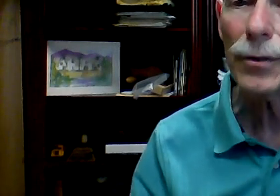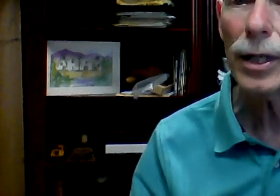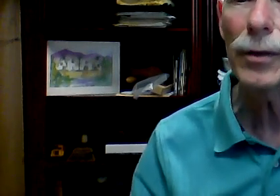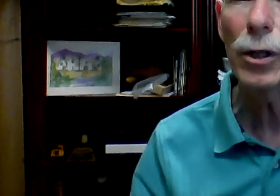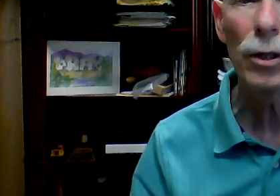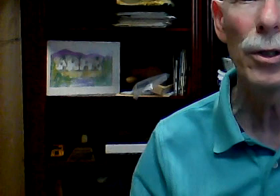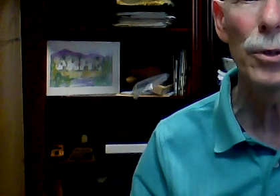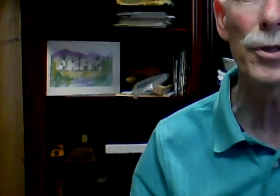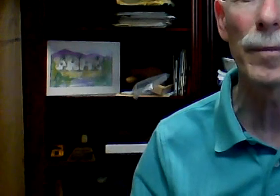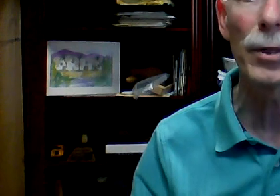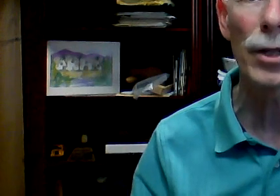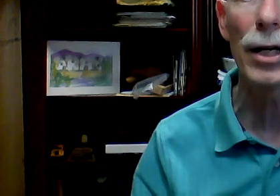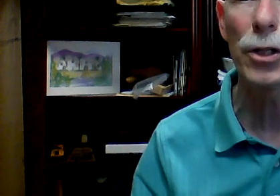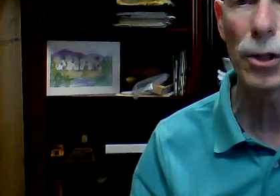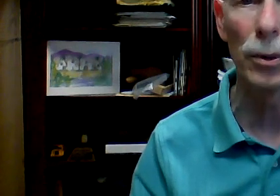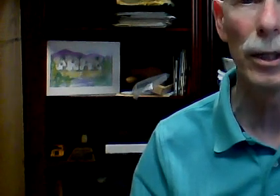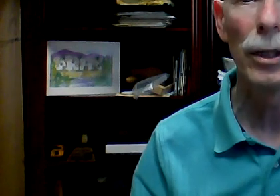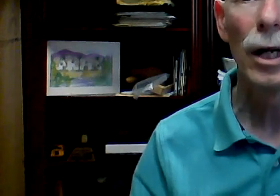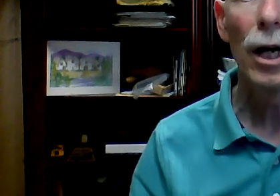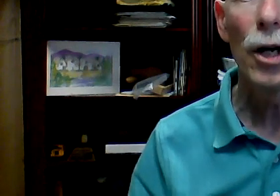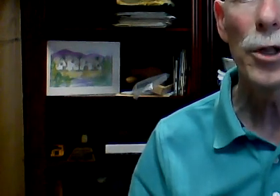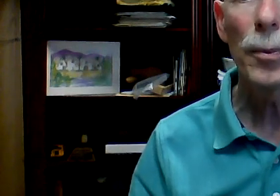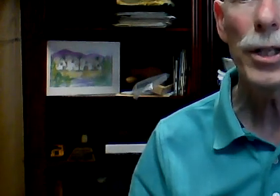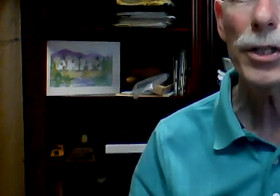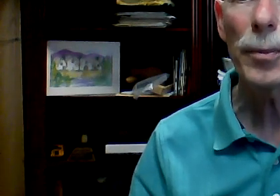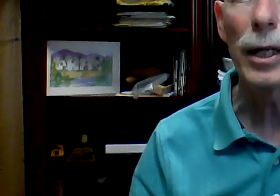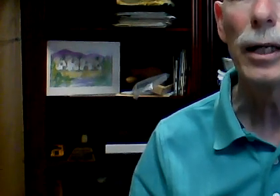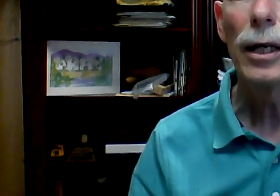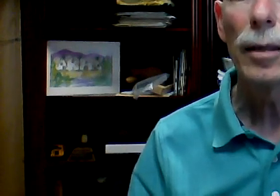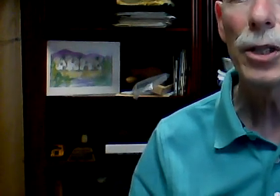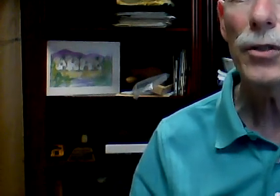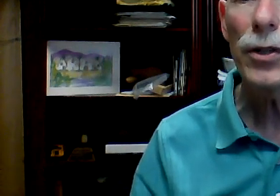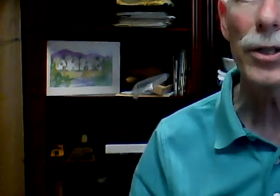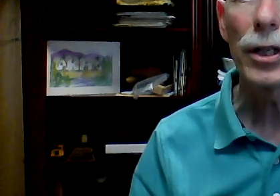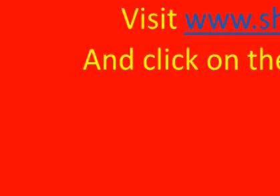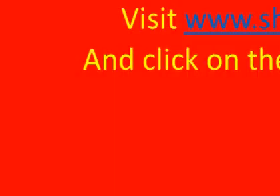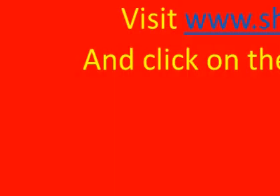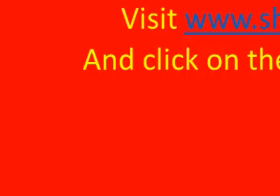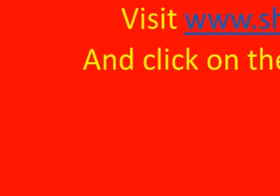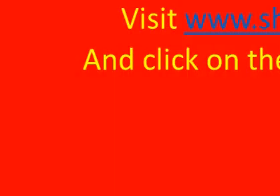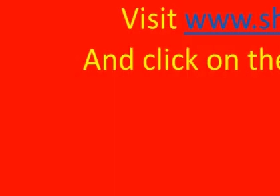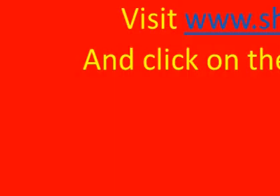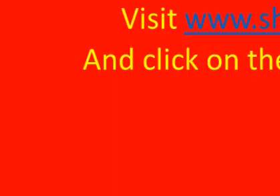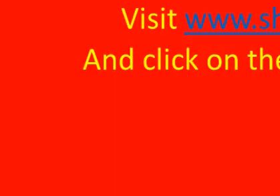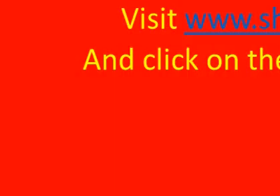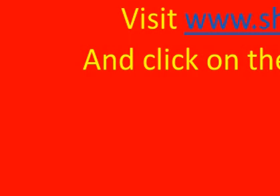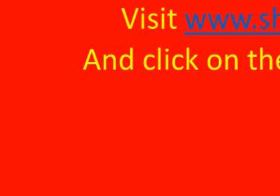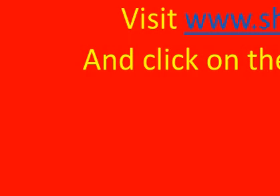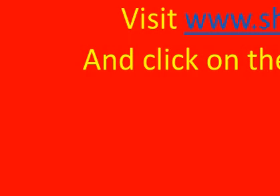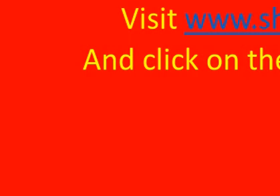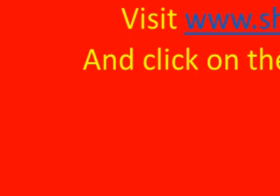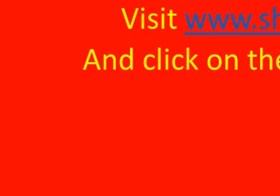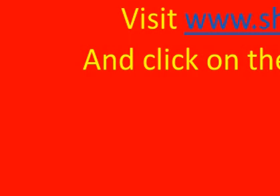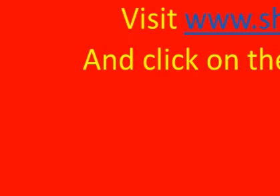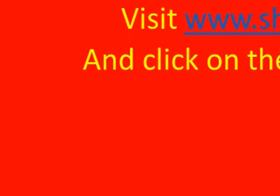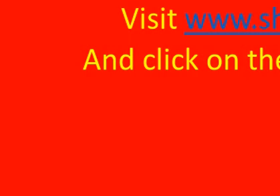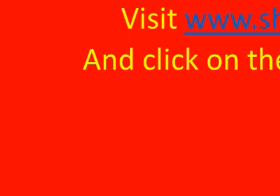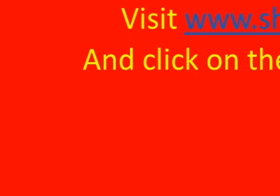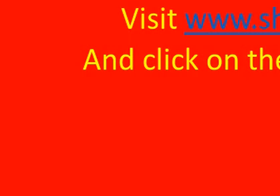the life-saving good news of Messiah Yeshua. To participate, please visit shematime.org,